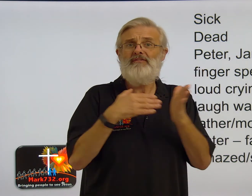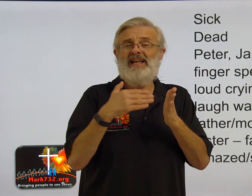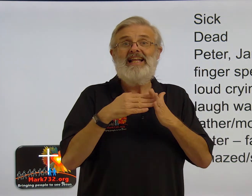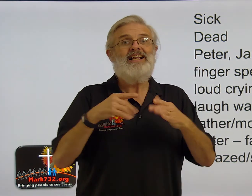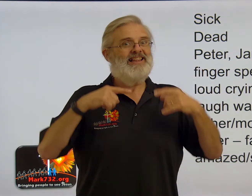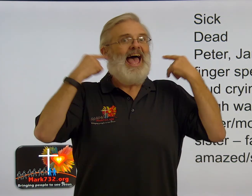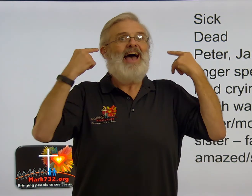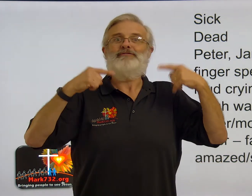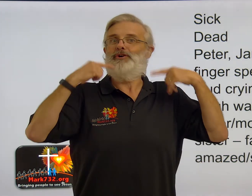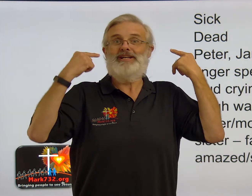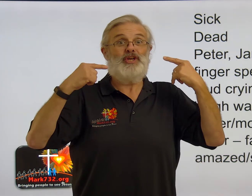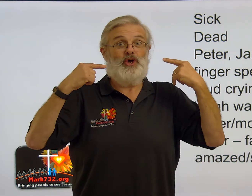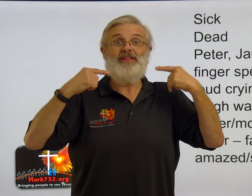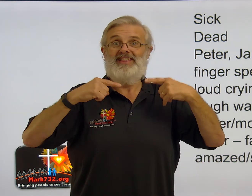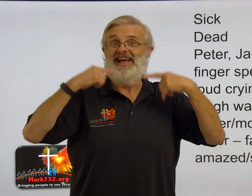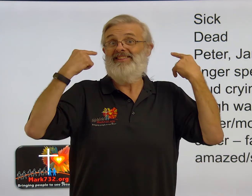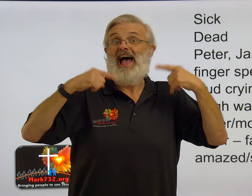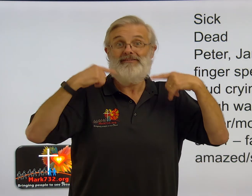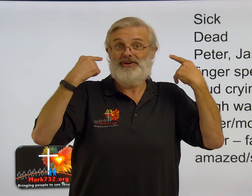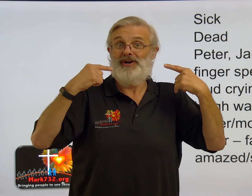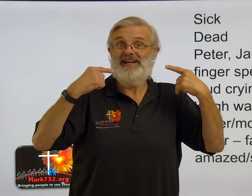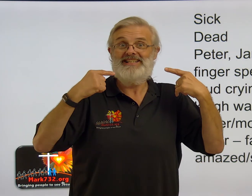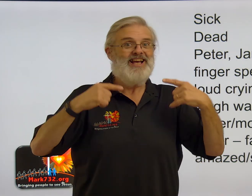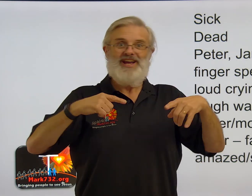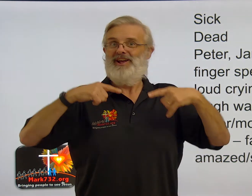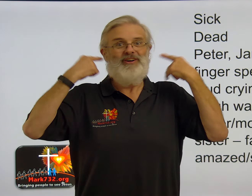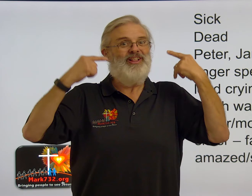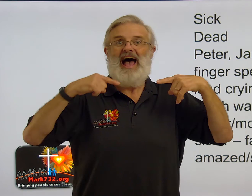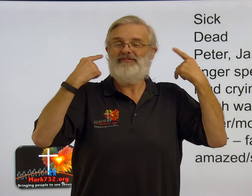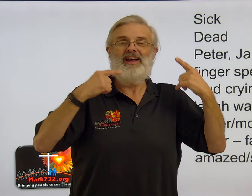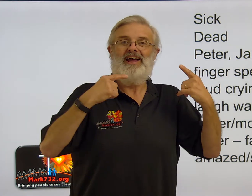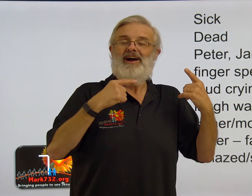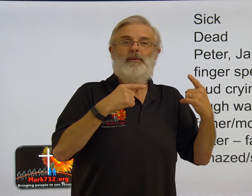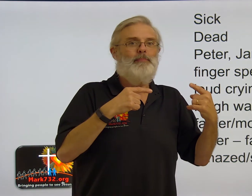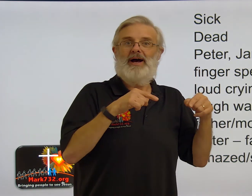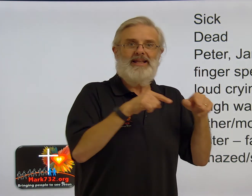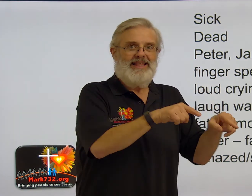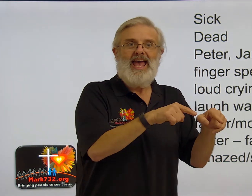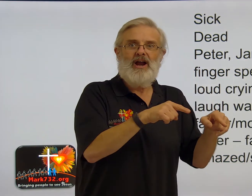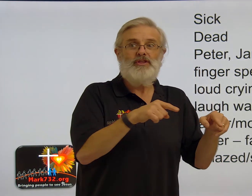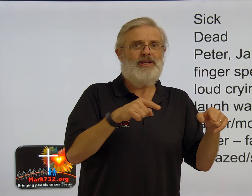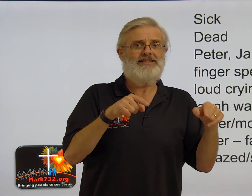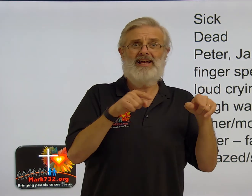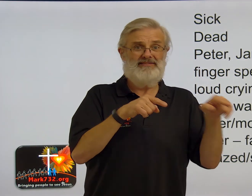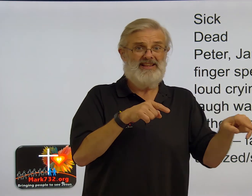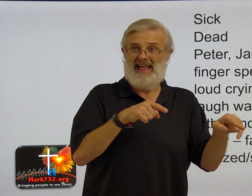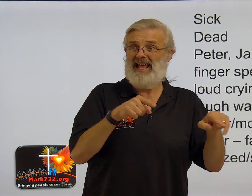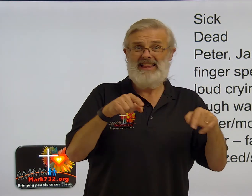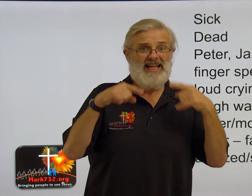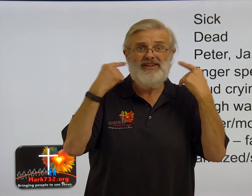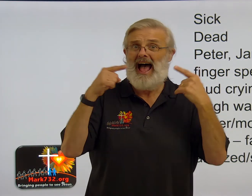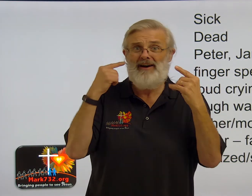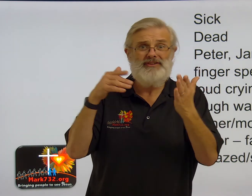Often laughter is a good thing. Laughter is, laughing. But there you could say they laughed